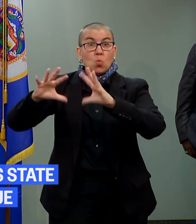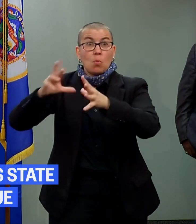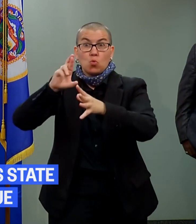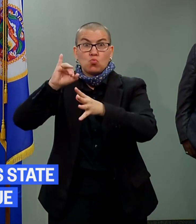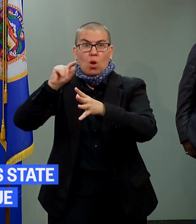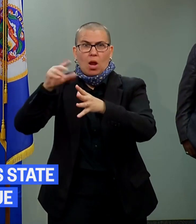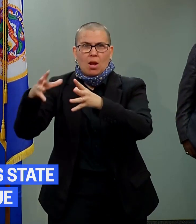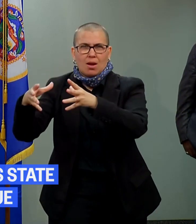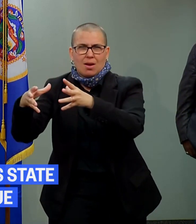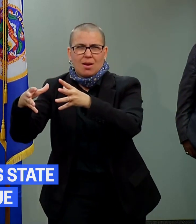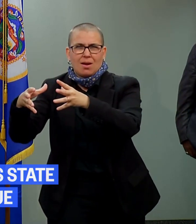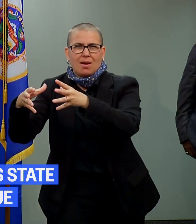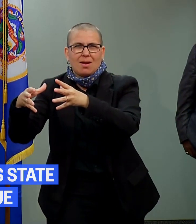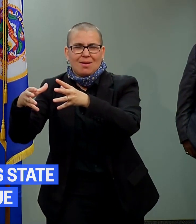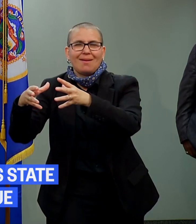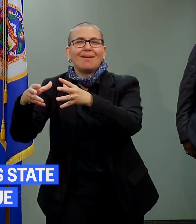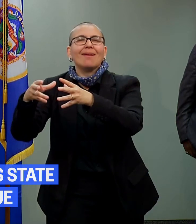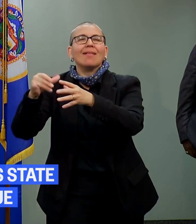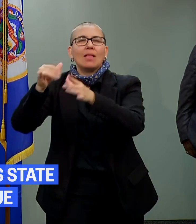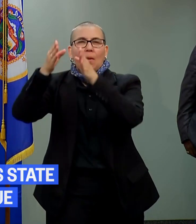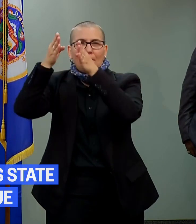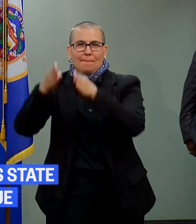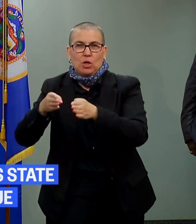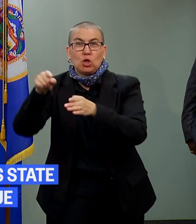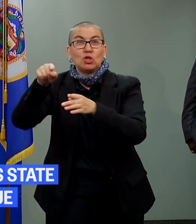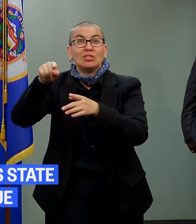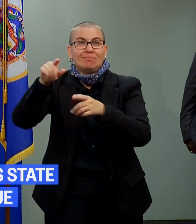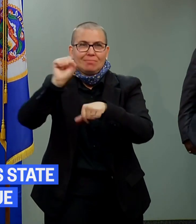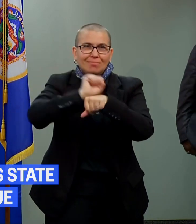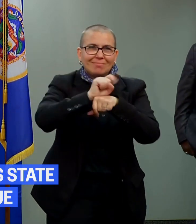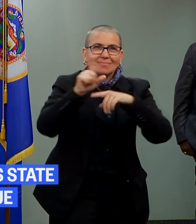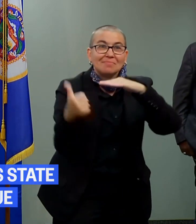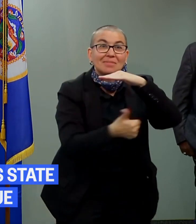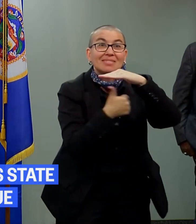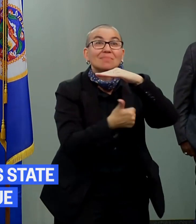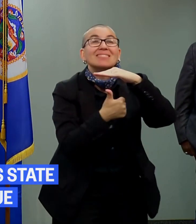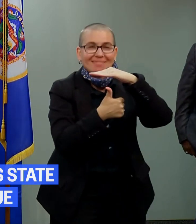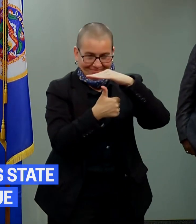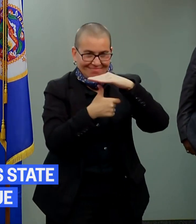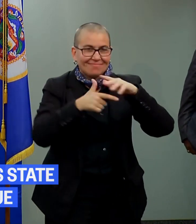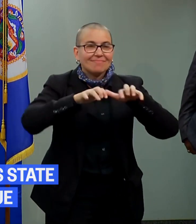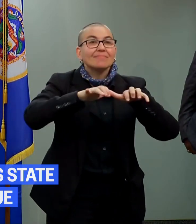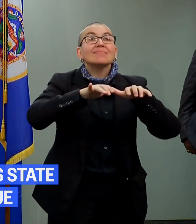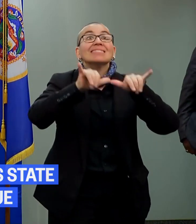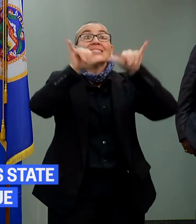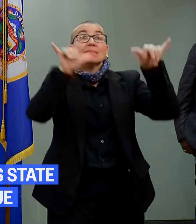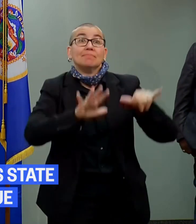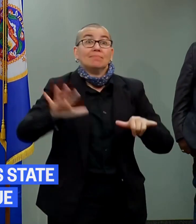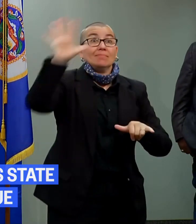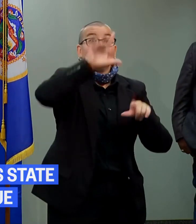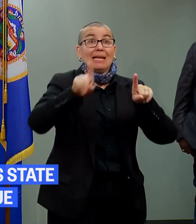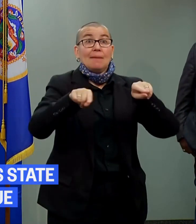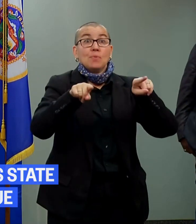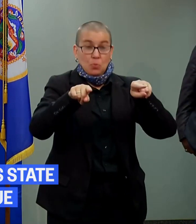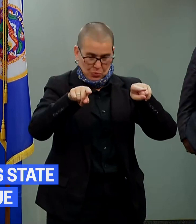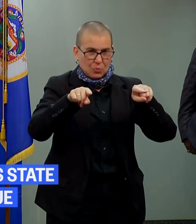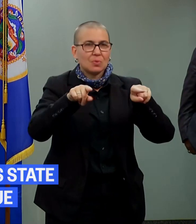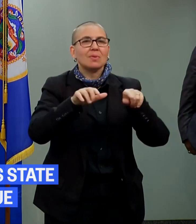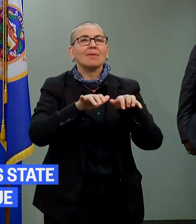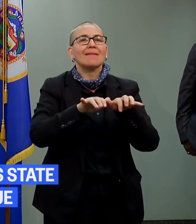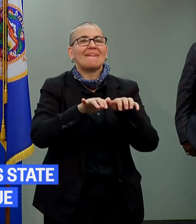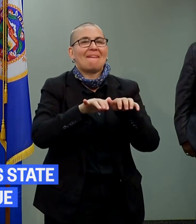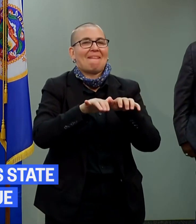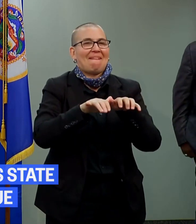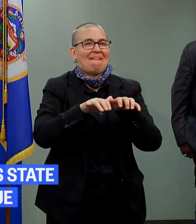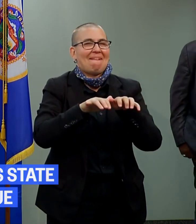basement. That's pretty sophisticated. So, but I do want to address this, and I'm going to let the folks talk about the numbers. I think the